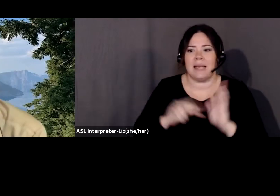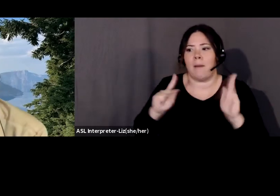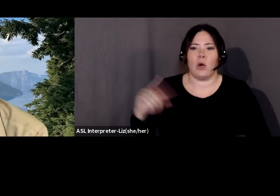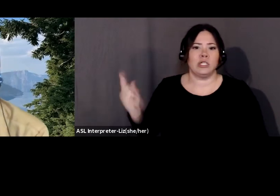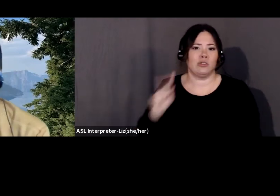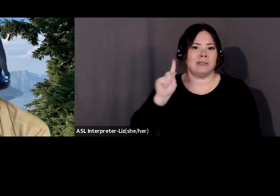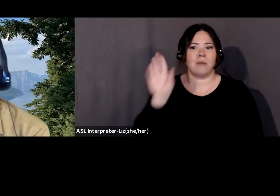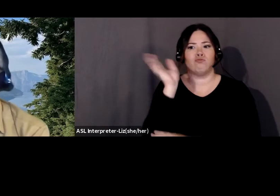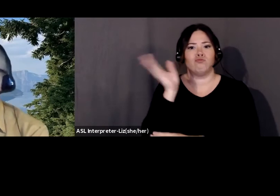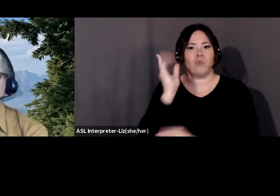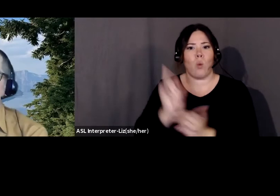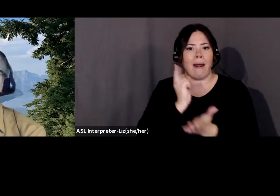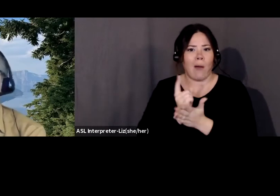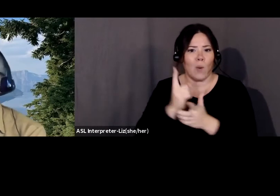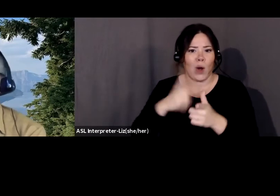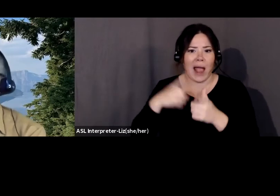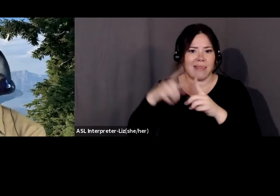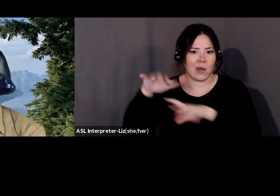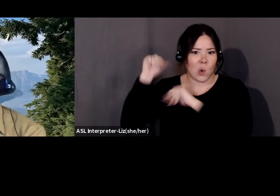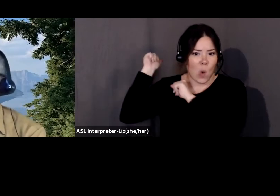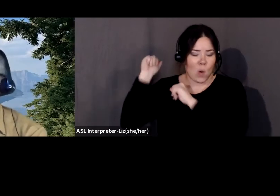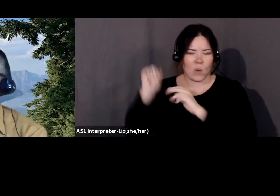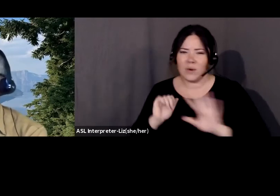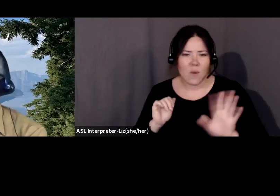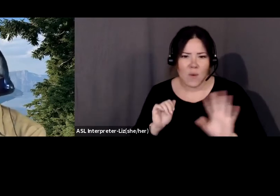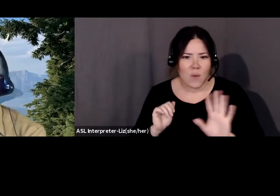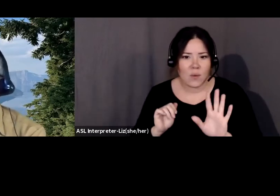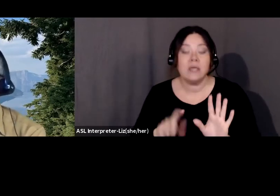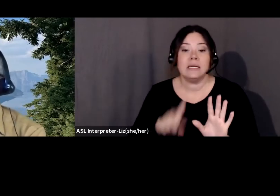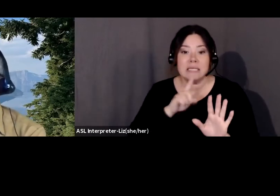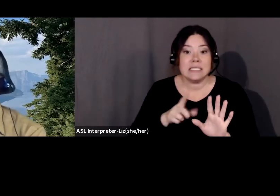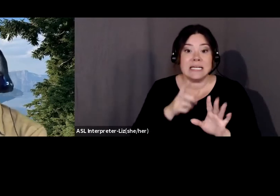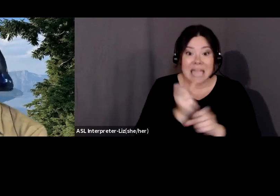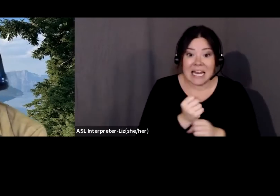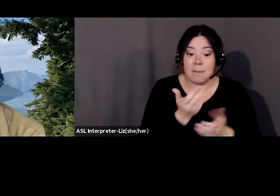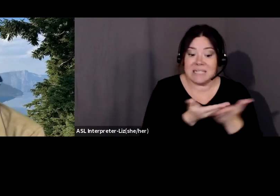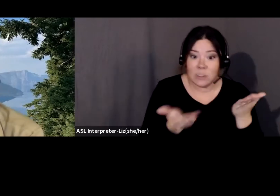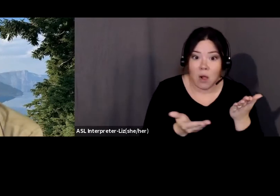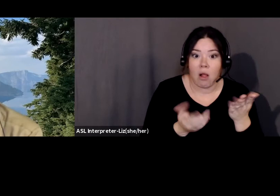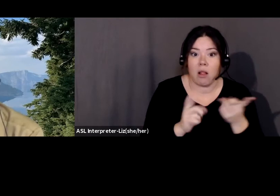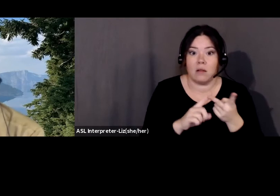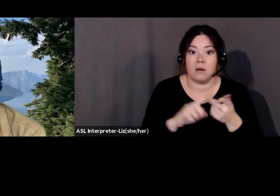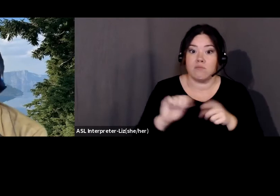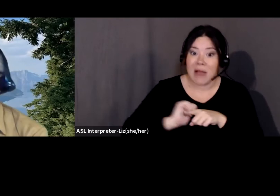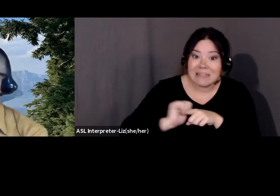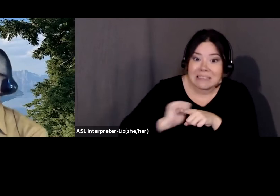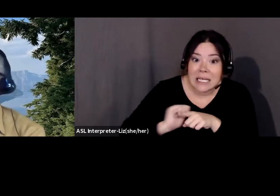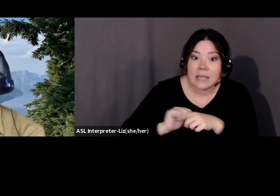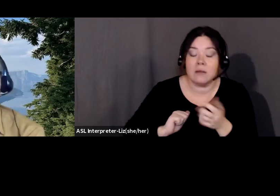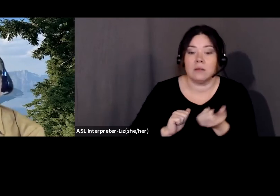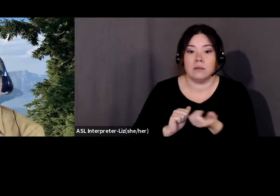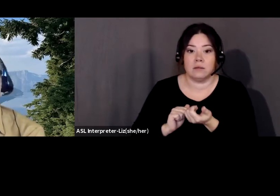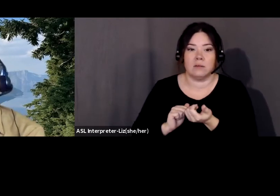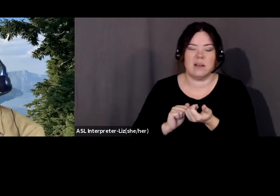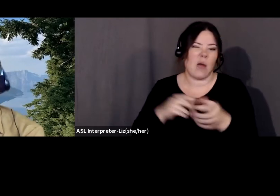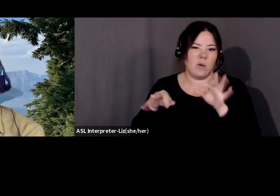an hour and go away. It is actually getting material, practicing, and I'm going to talk about how